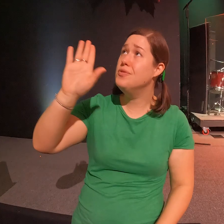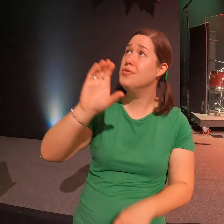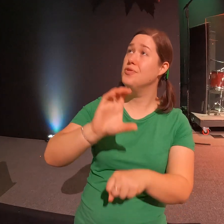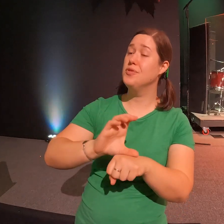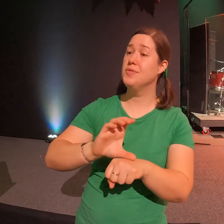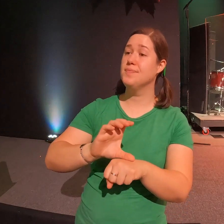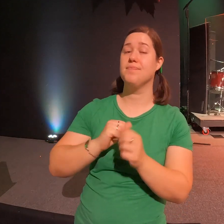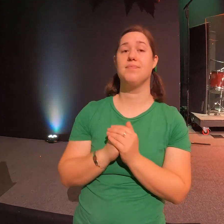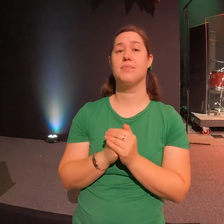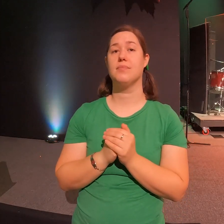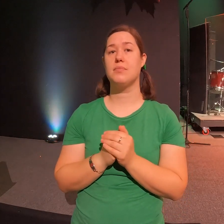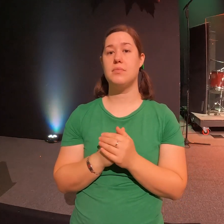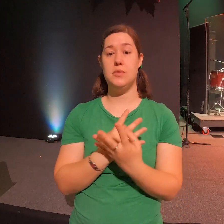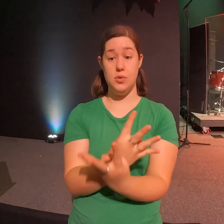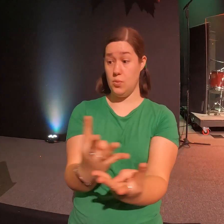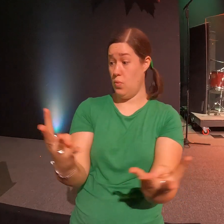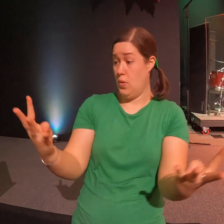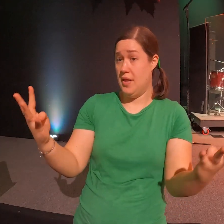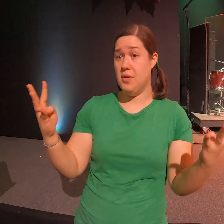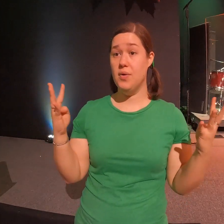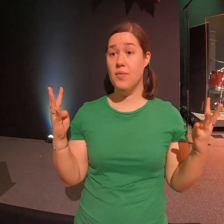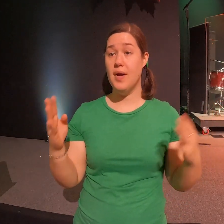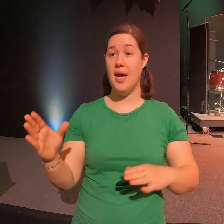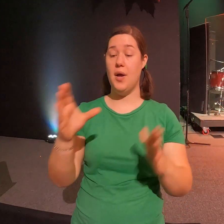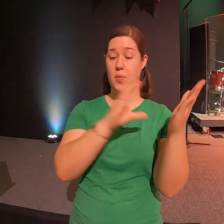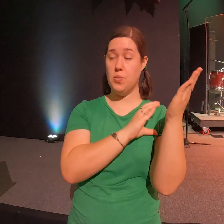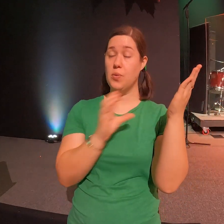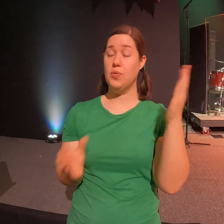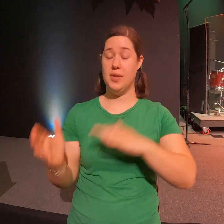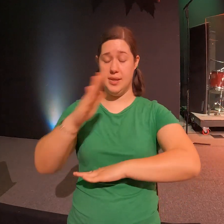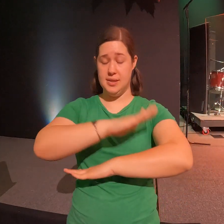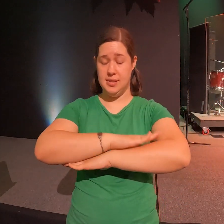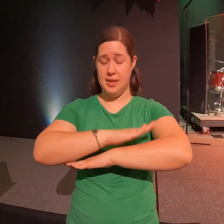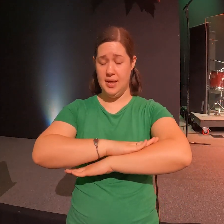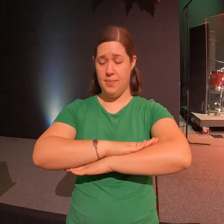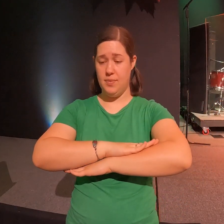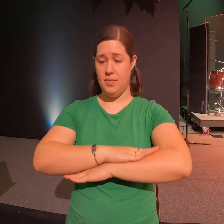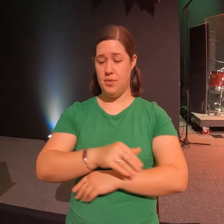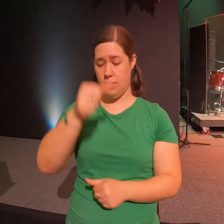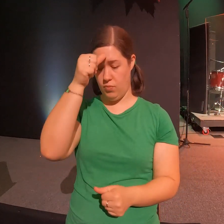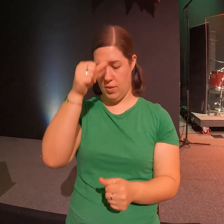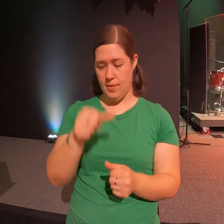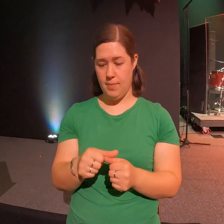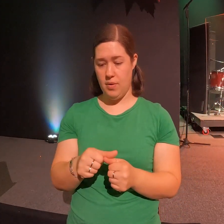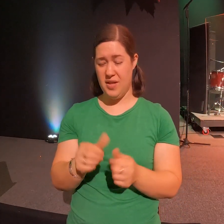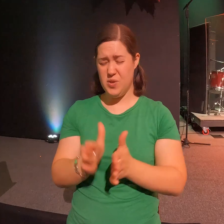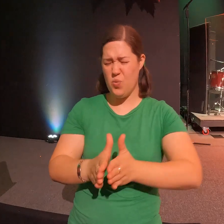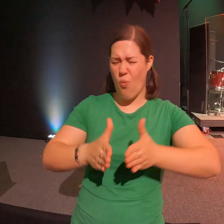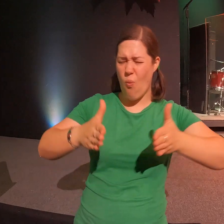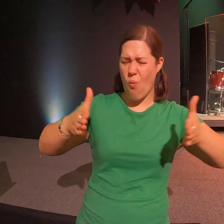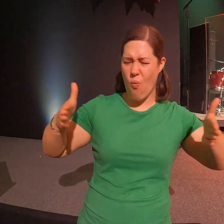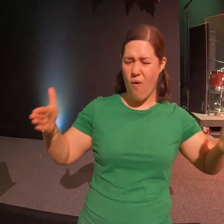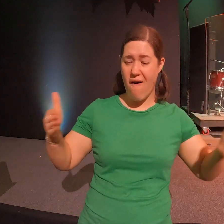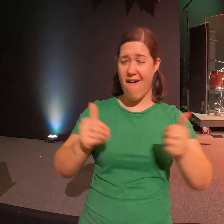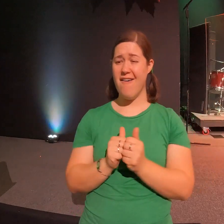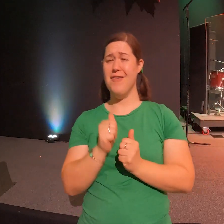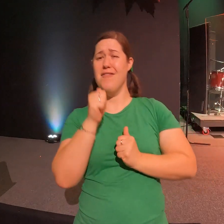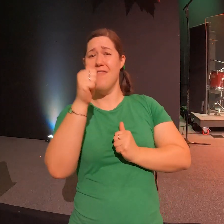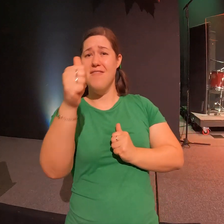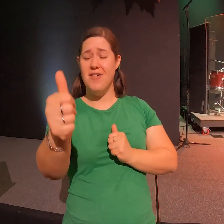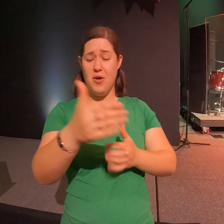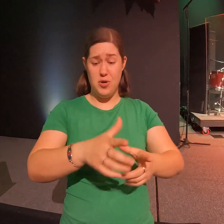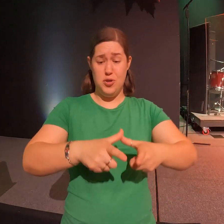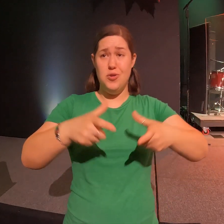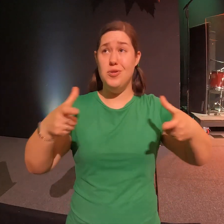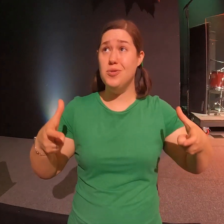table, the one that's set before us, we remember it is as wide and as long as your love for us. Fill our hearts